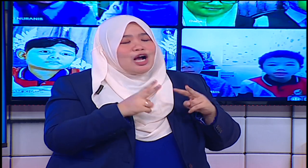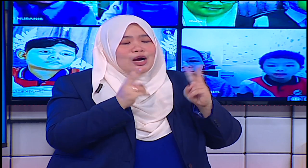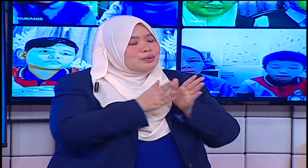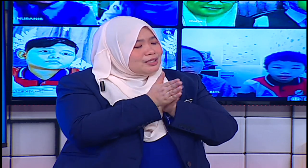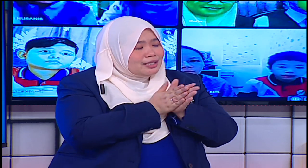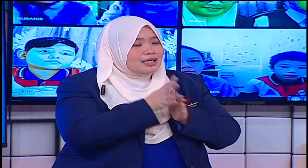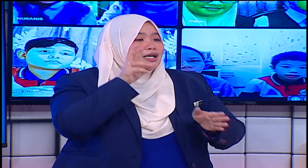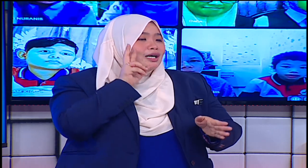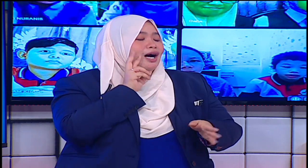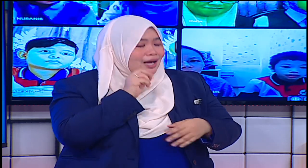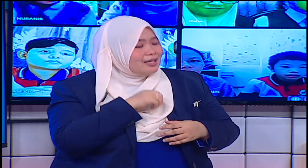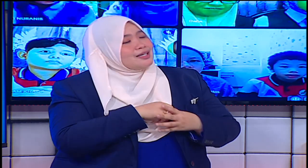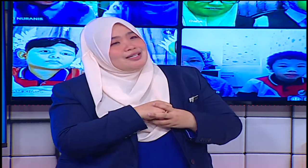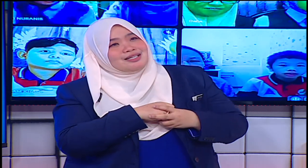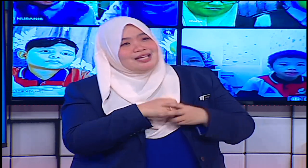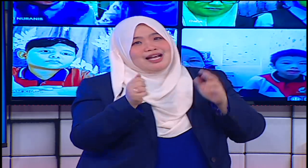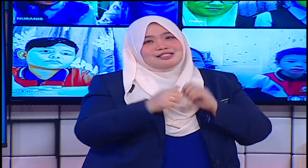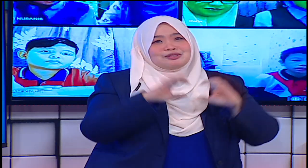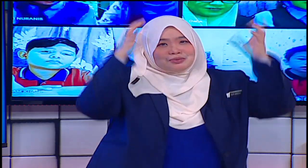Very hardworking.